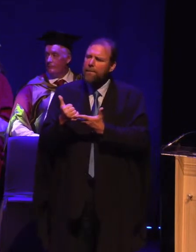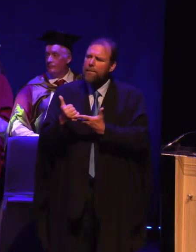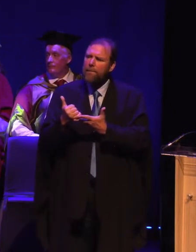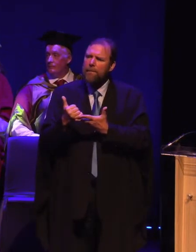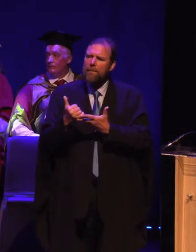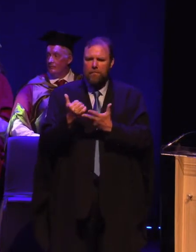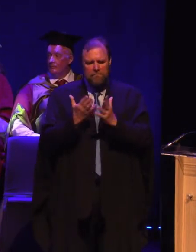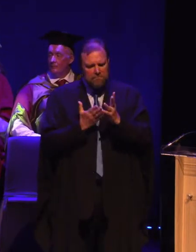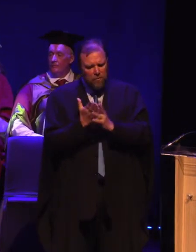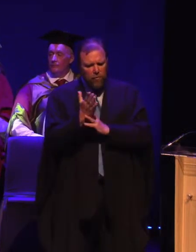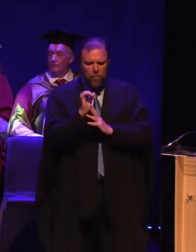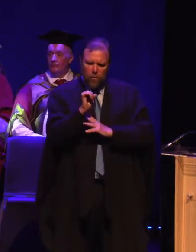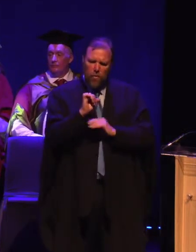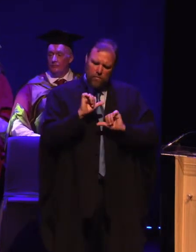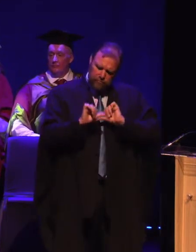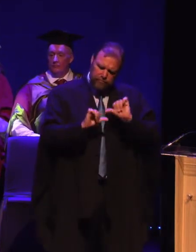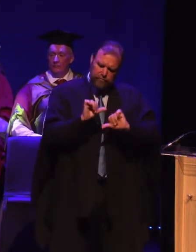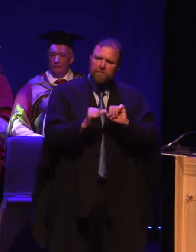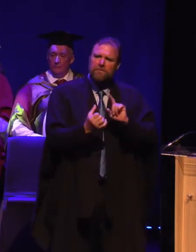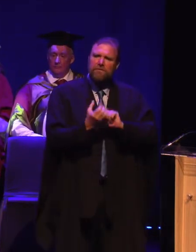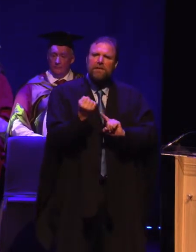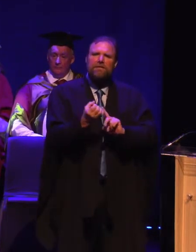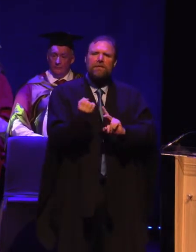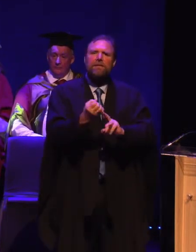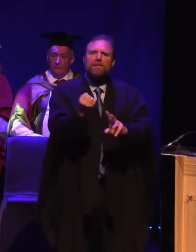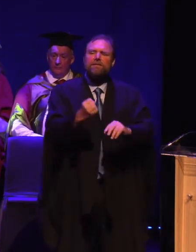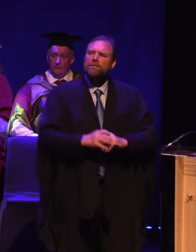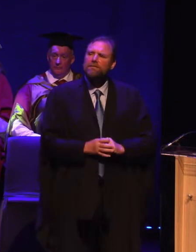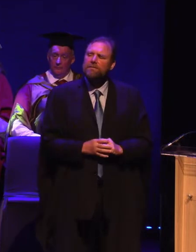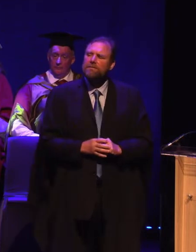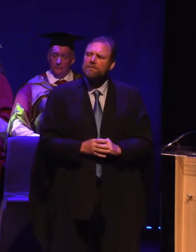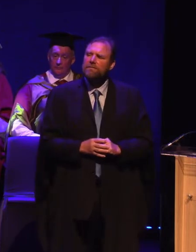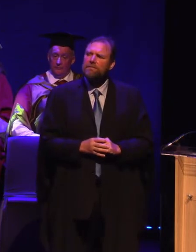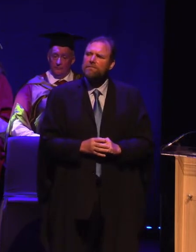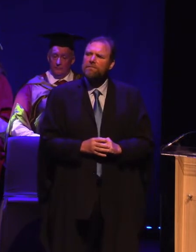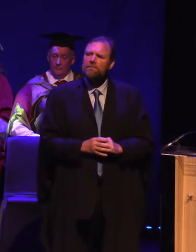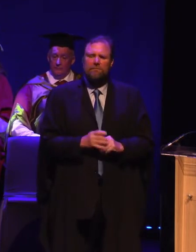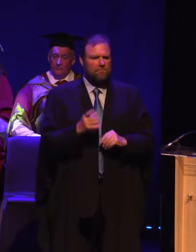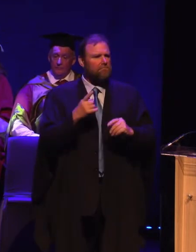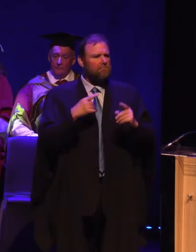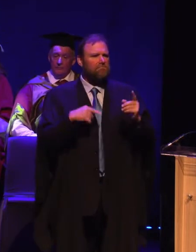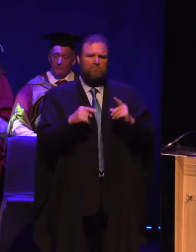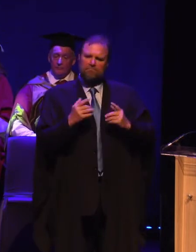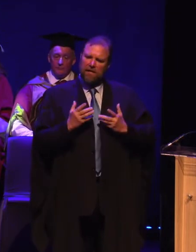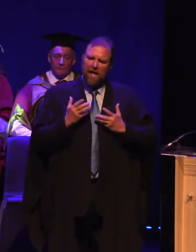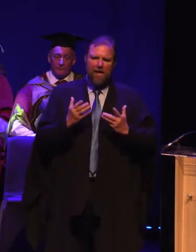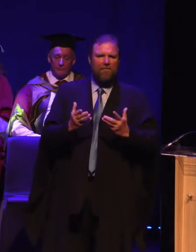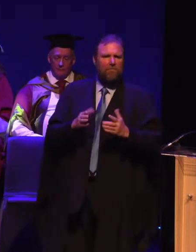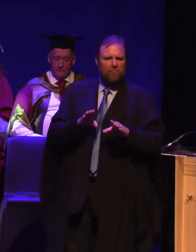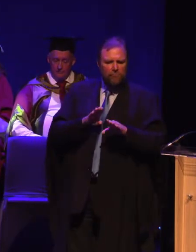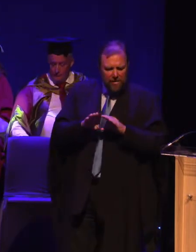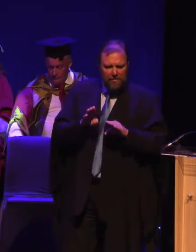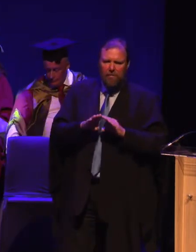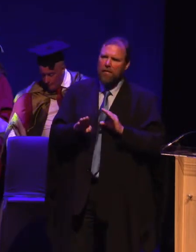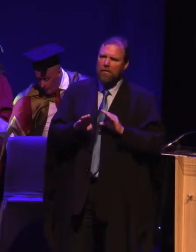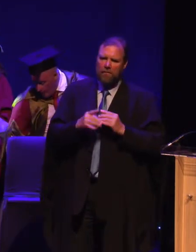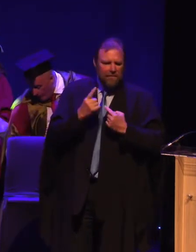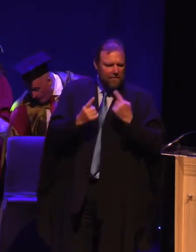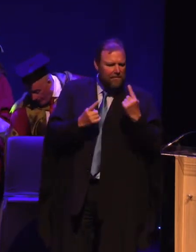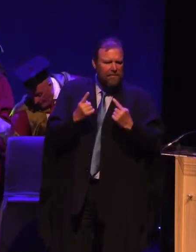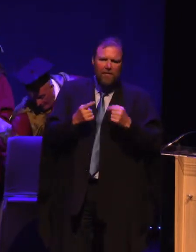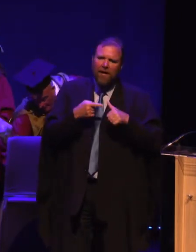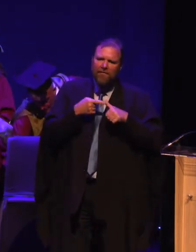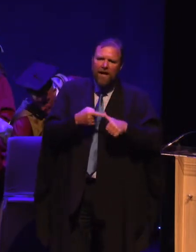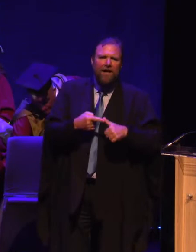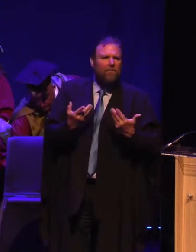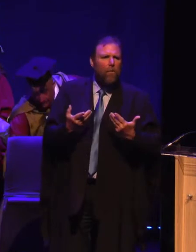success of your life. We do offer practical and individual advice on employability and careers to